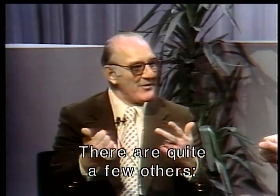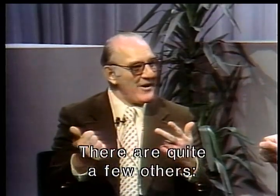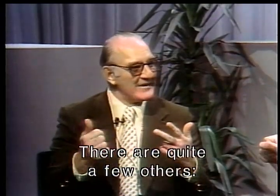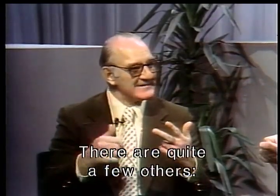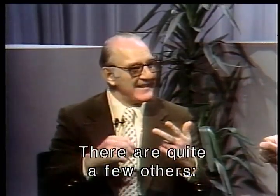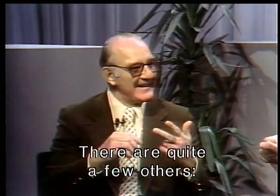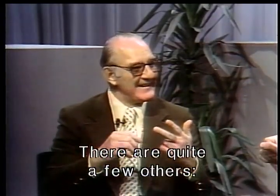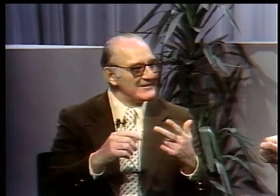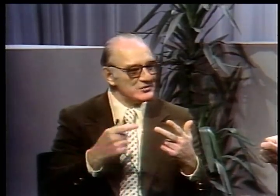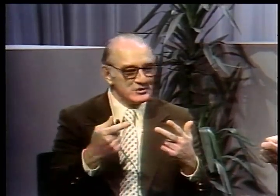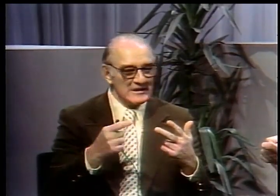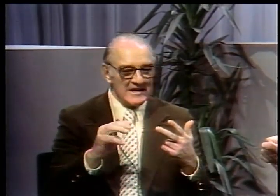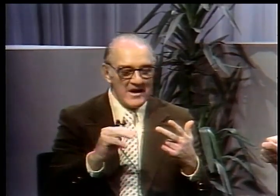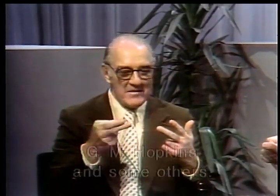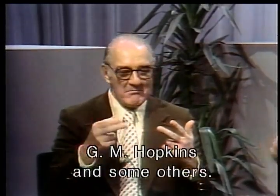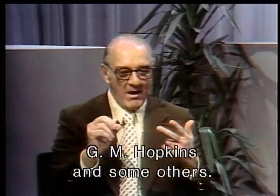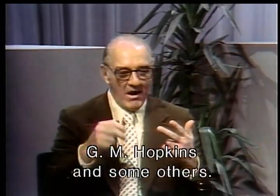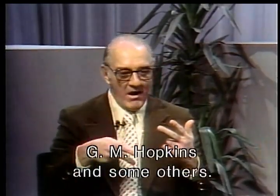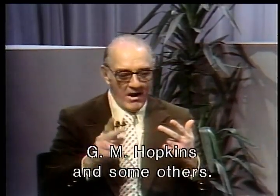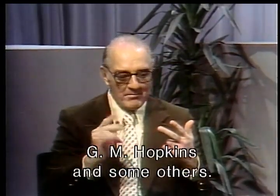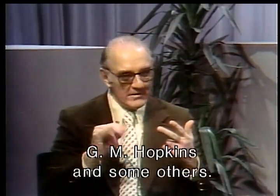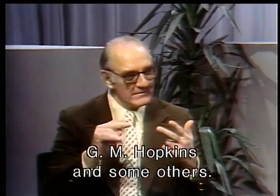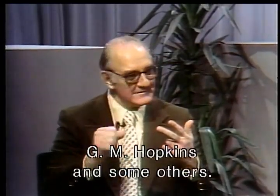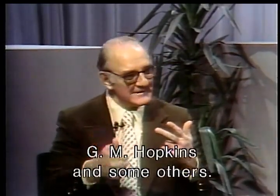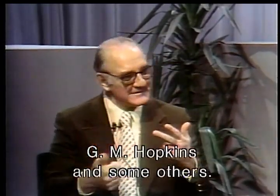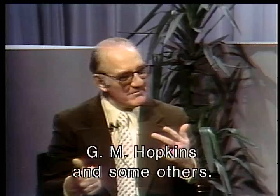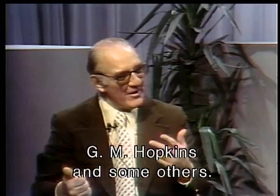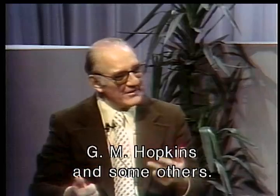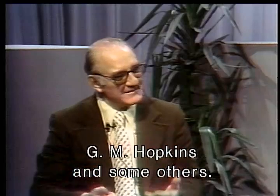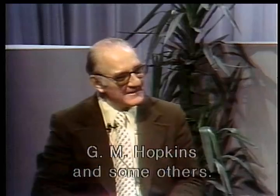others. C.M. Hopkins and some others.